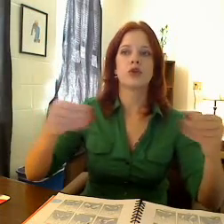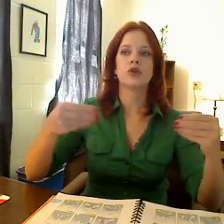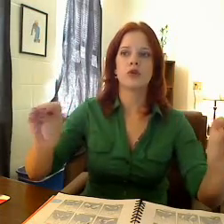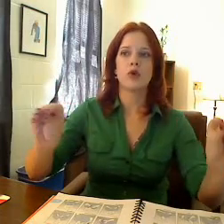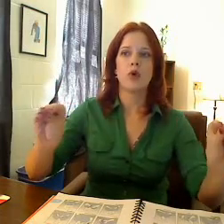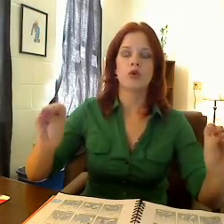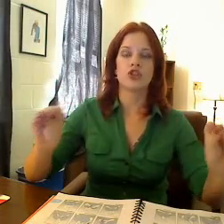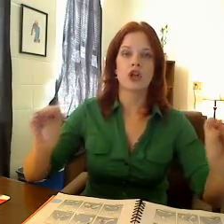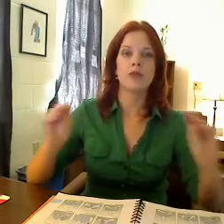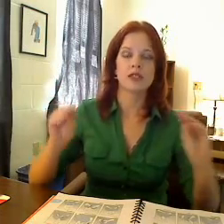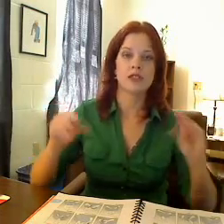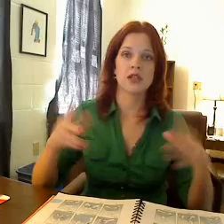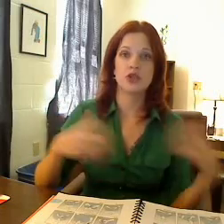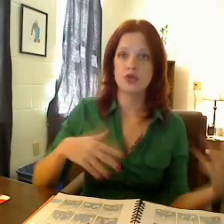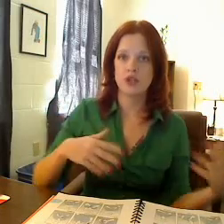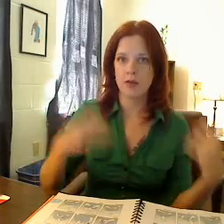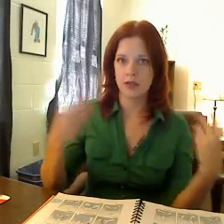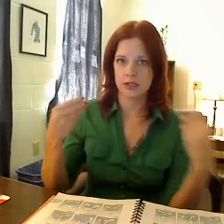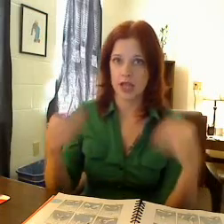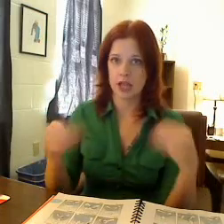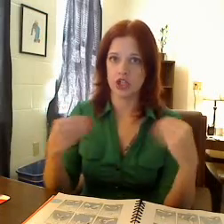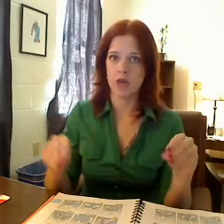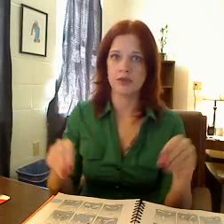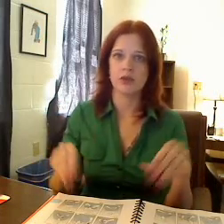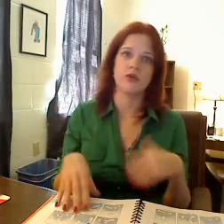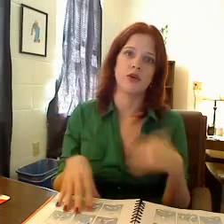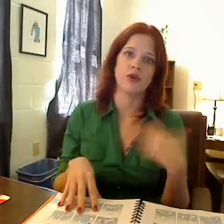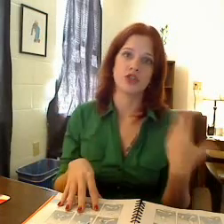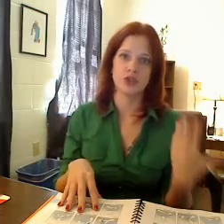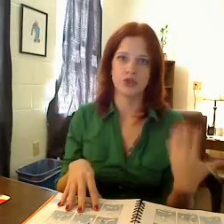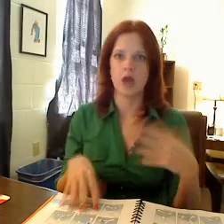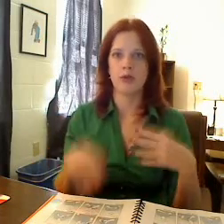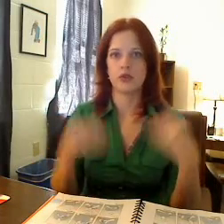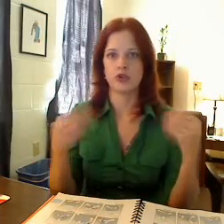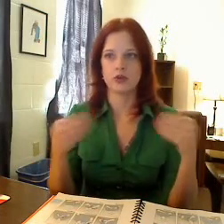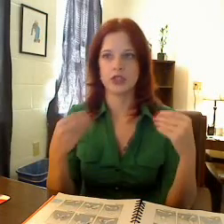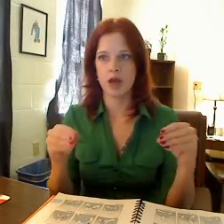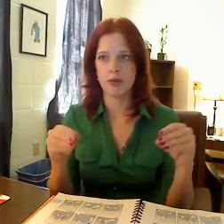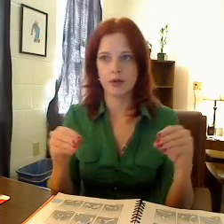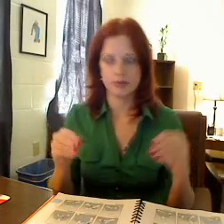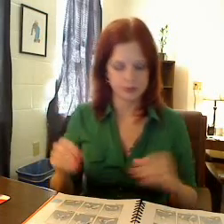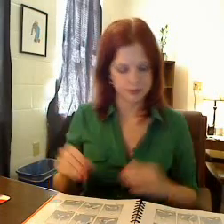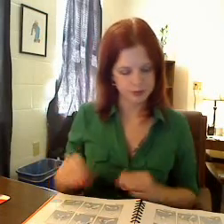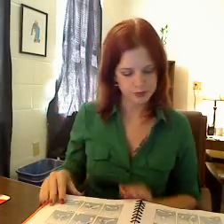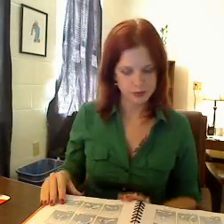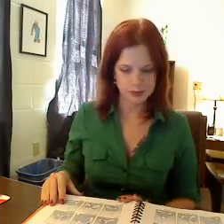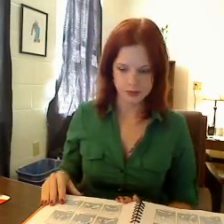Store. Or shop. This is not to shop, this is a shop. So if you go to the shoe shop or the jewelry shop.